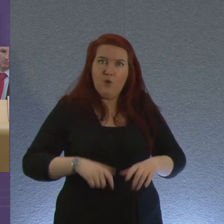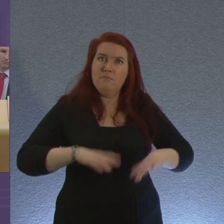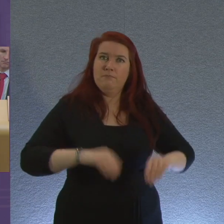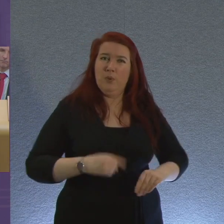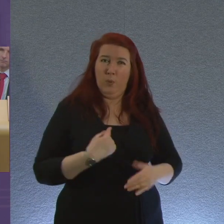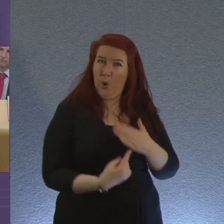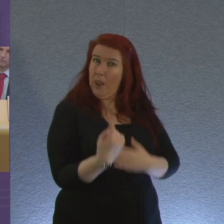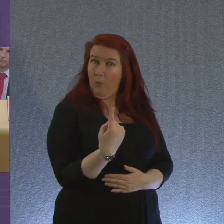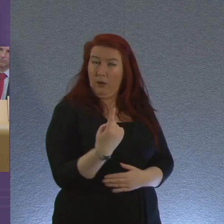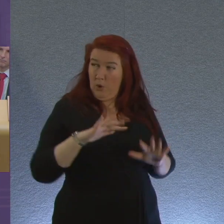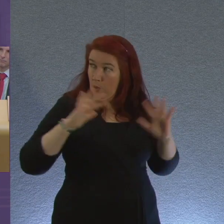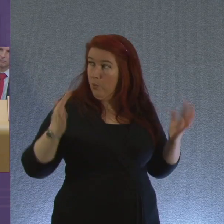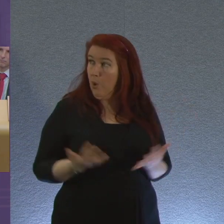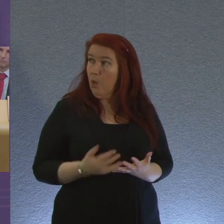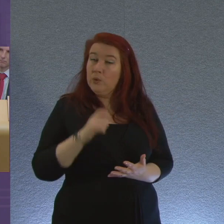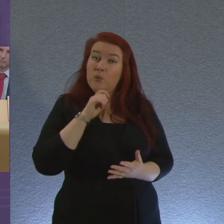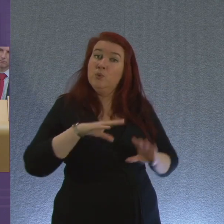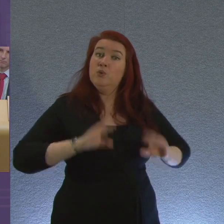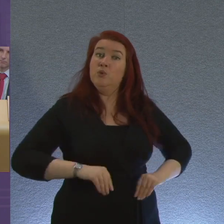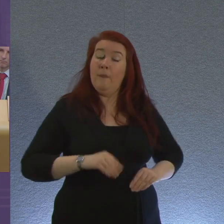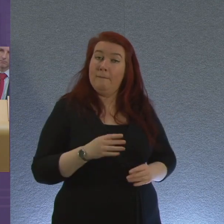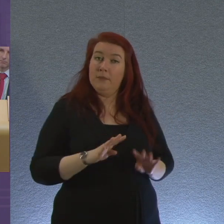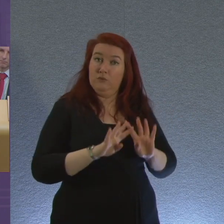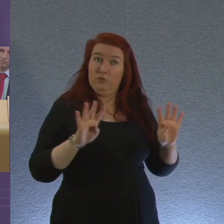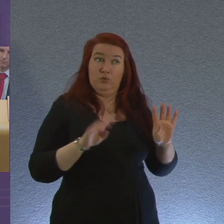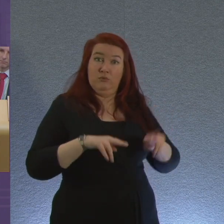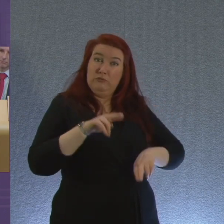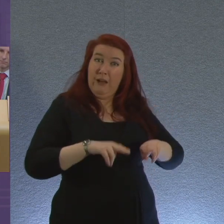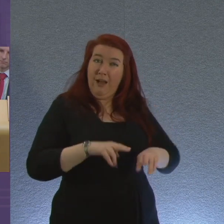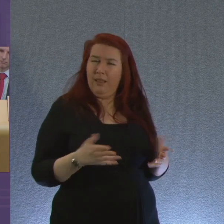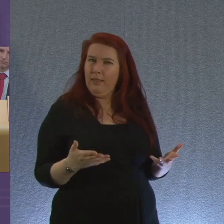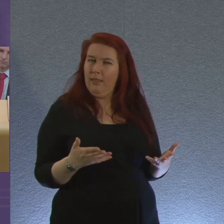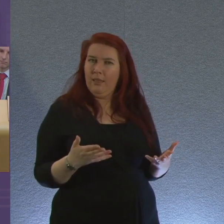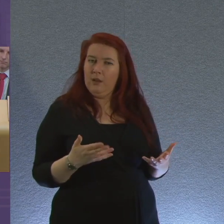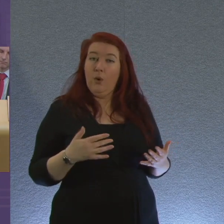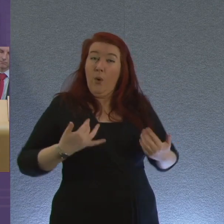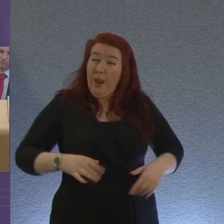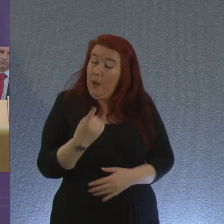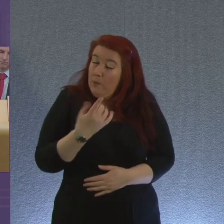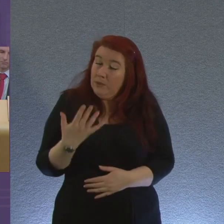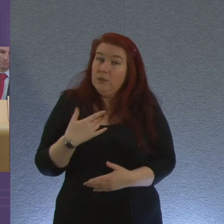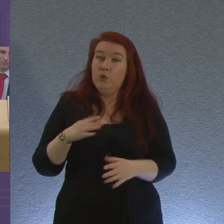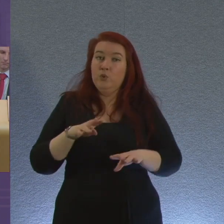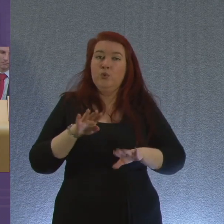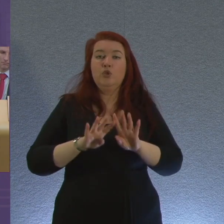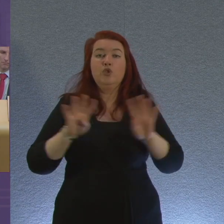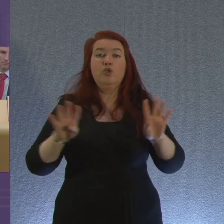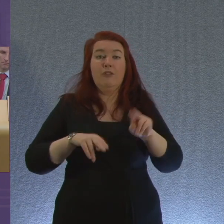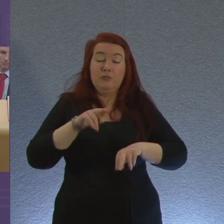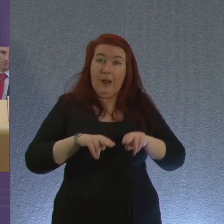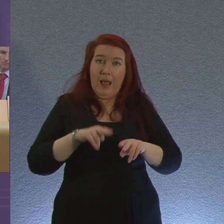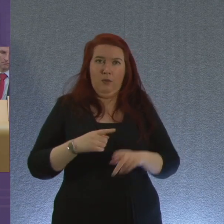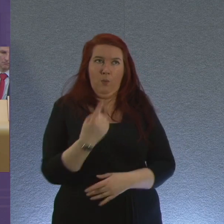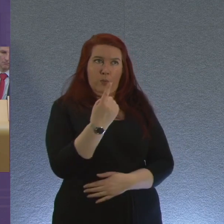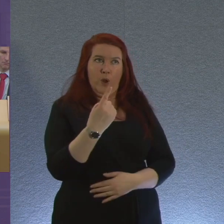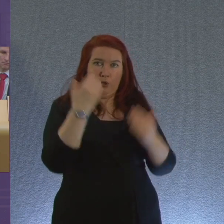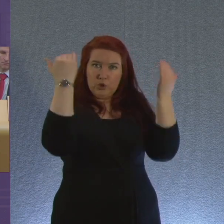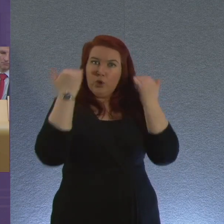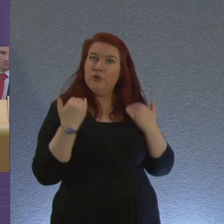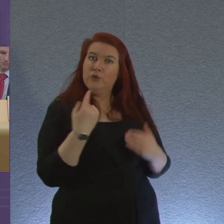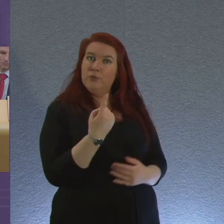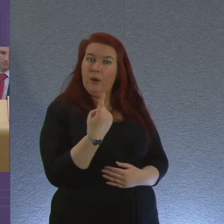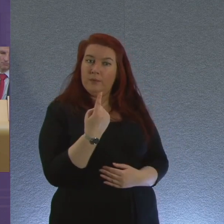regard. Presiding Officer, once only before in the history of these islands have jury trials been replaced by judge-led hearings. The